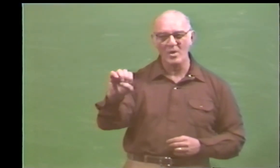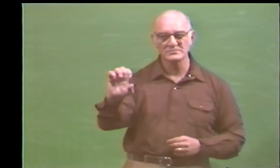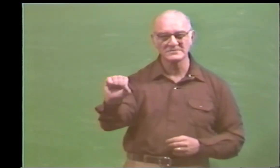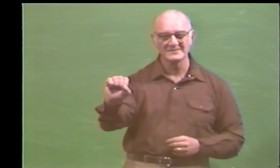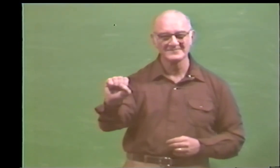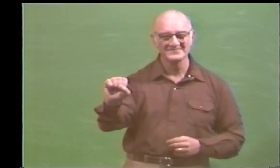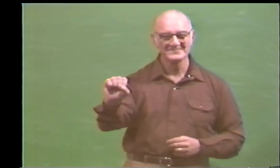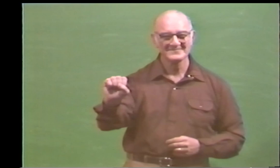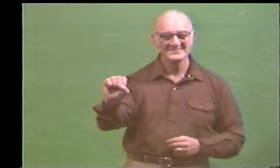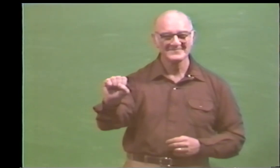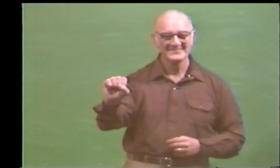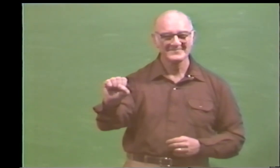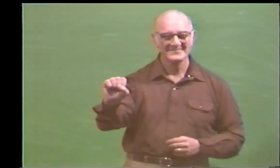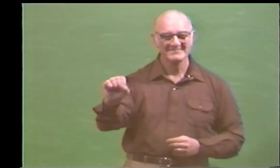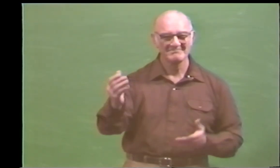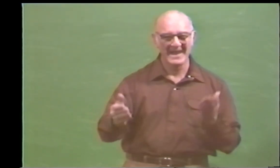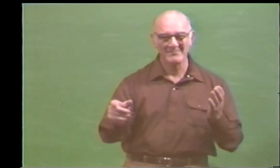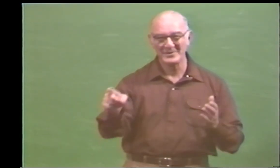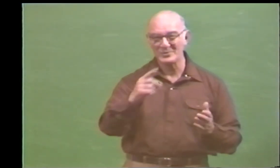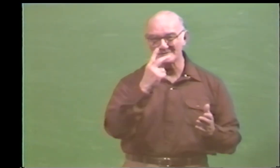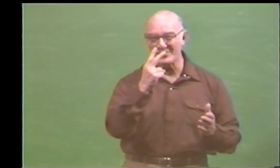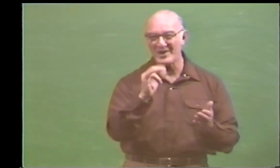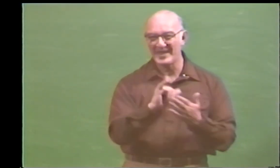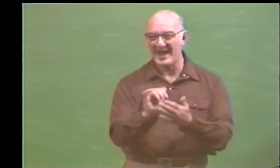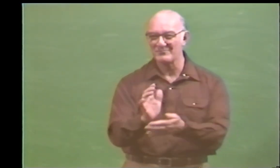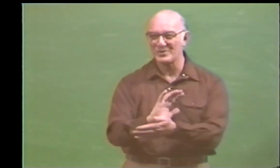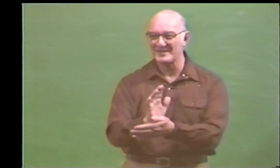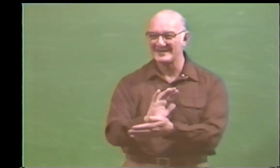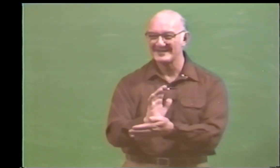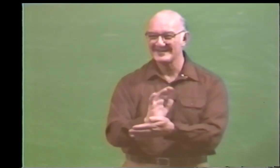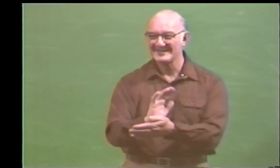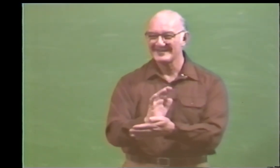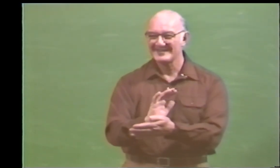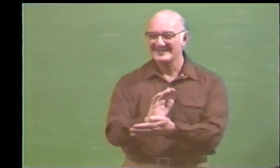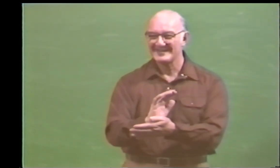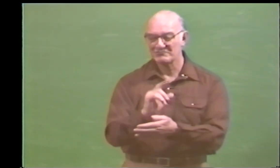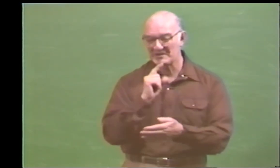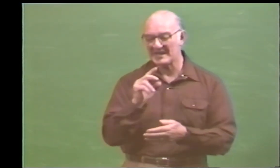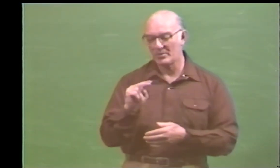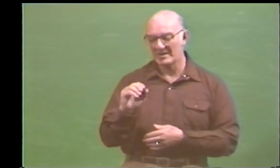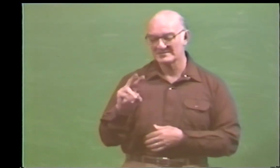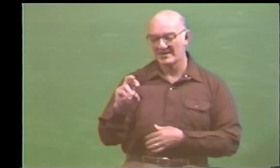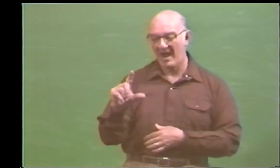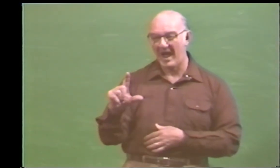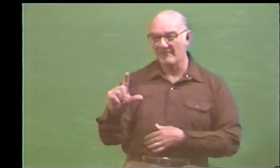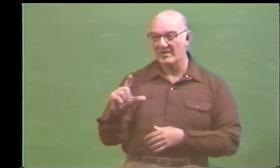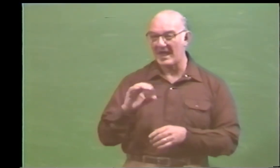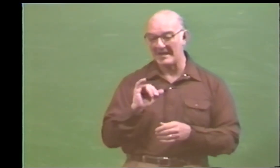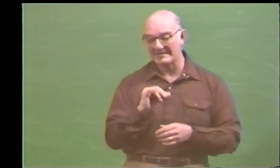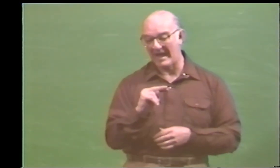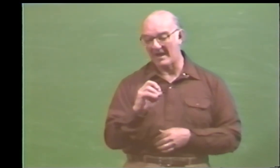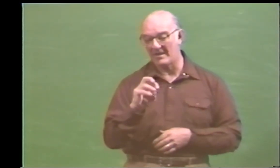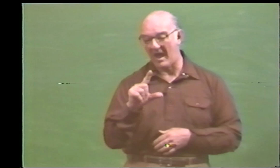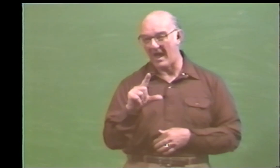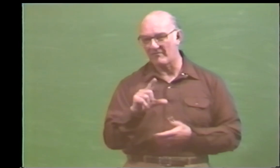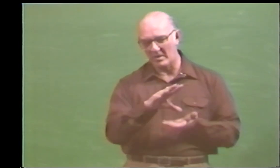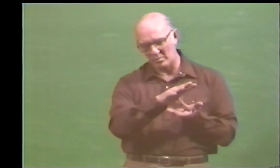Jones. Maybe you saw that movie. It really was a novel, and that novel